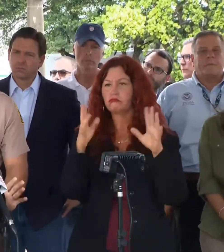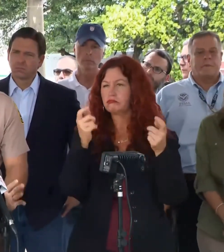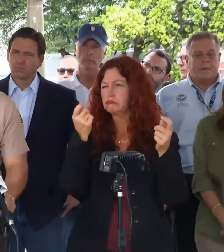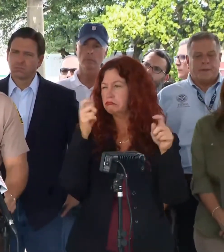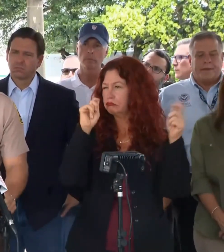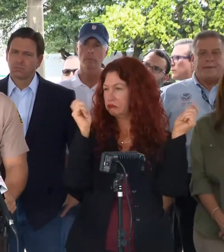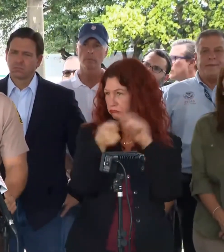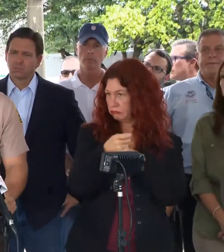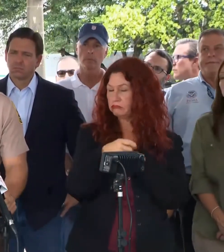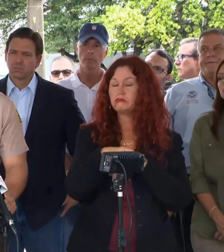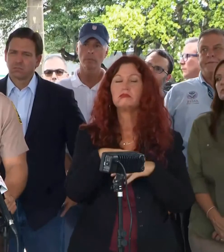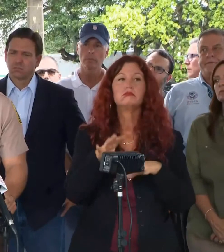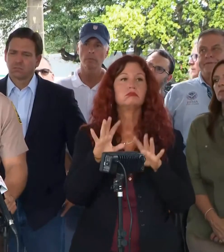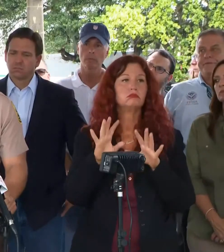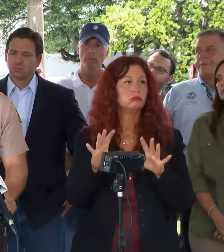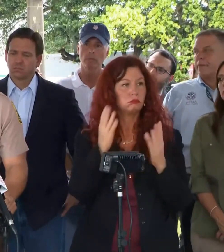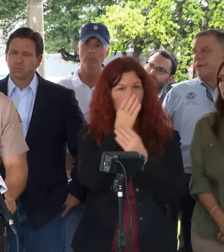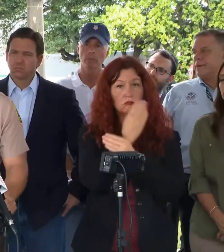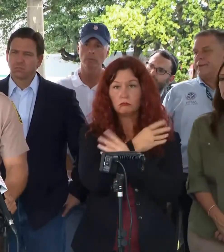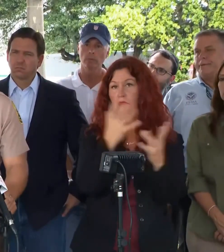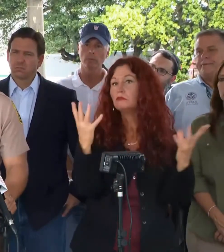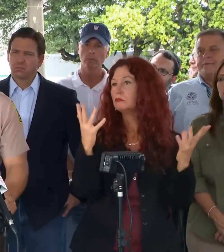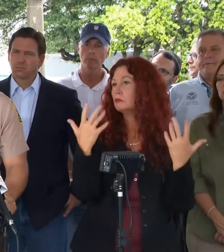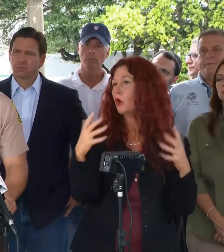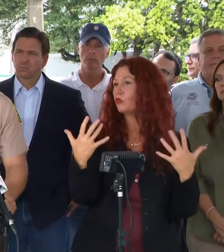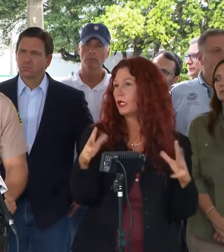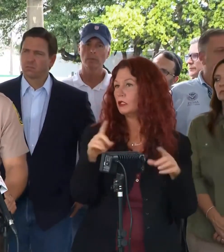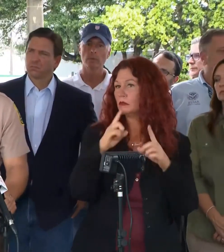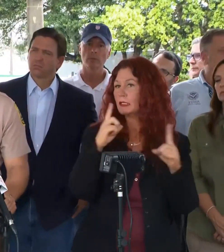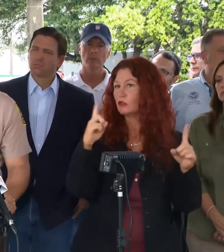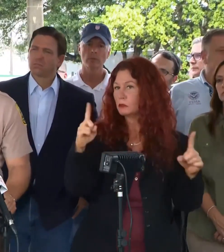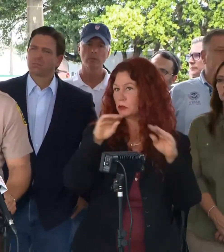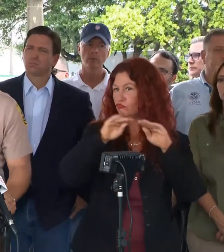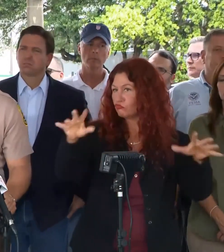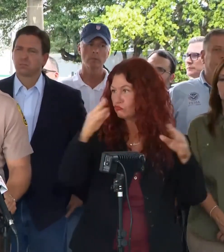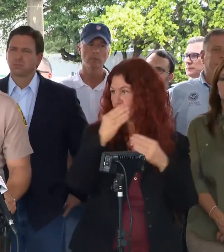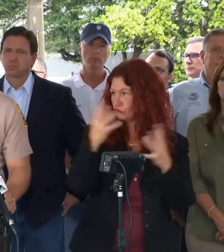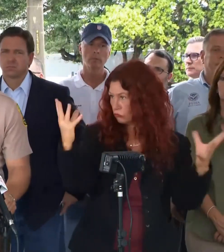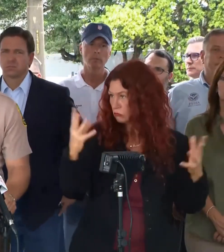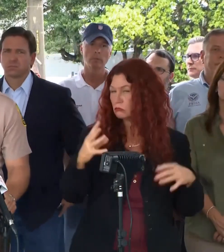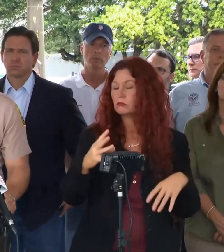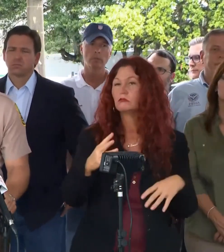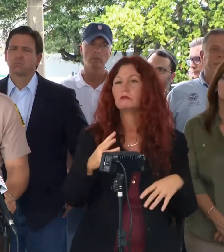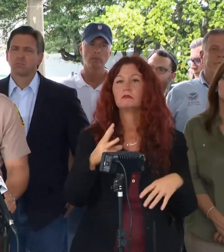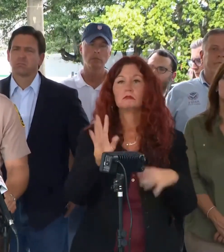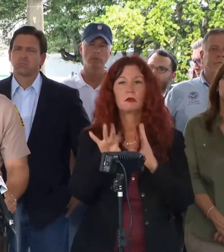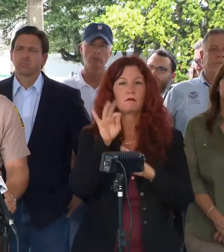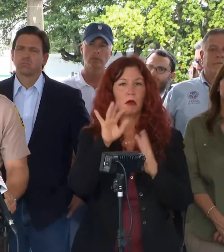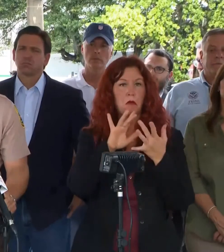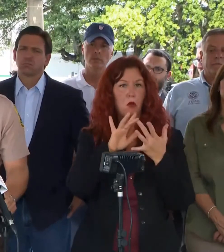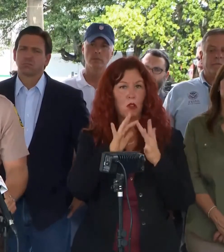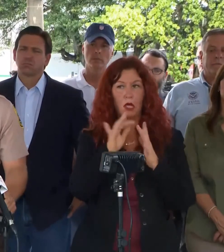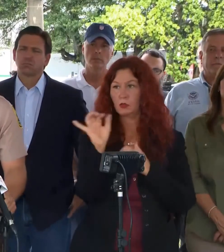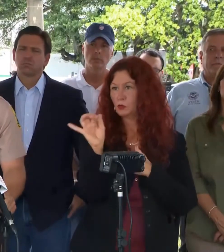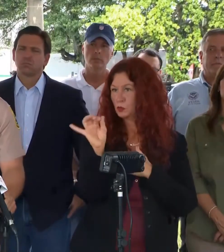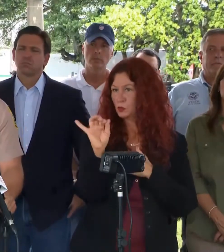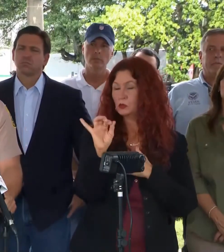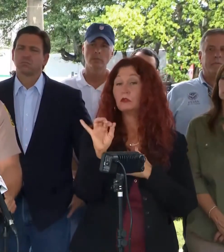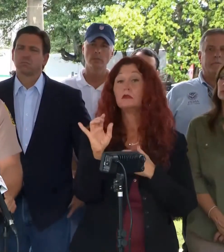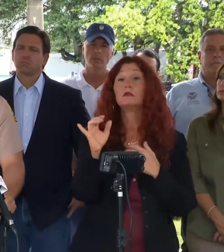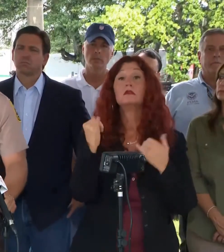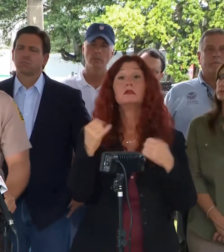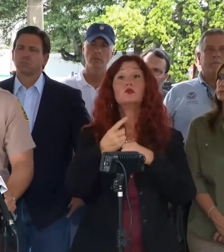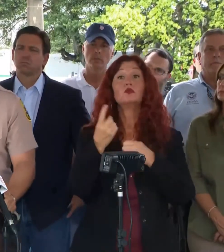Our new plan has been communicated with our public safety partners and our city officials, and is also posted on social media. So new closures